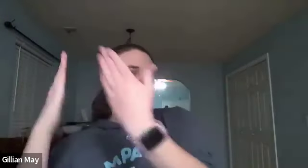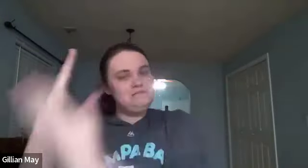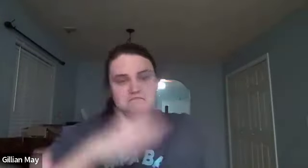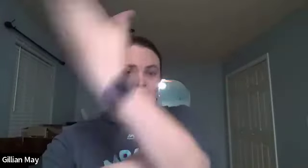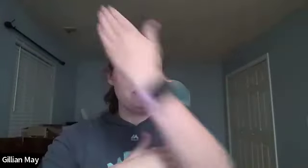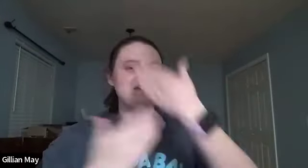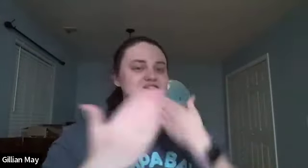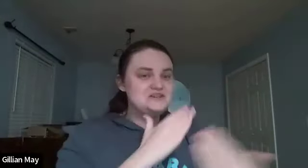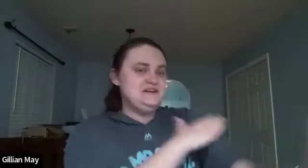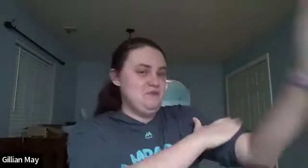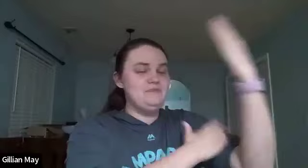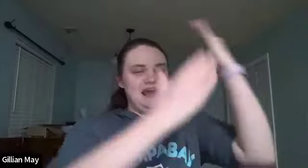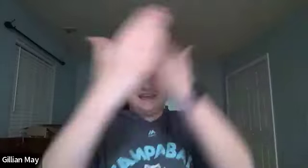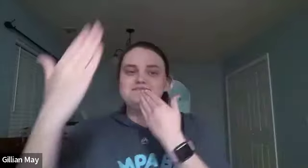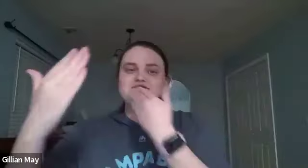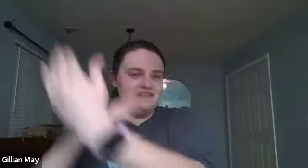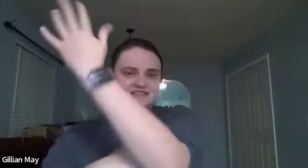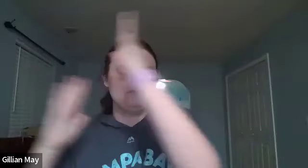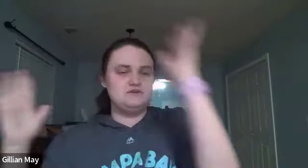good morning, good. I mean, I kept doing this everywhere.